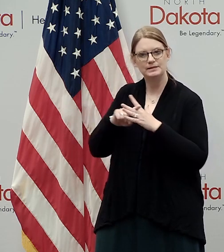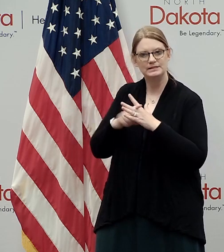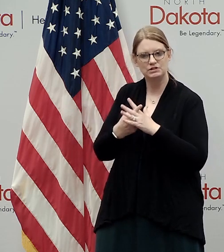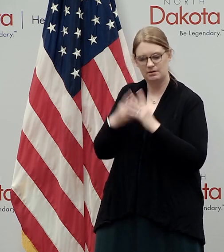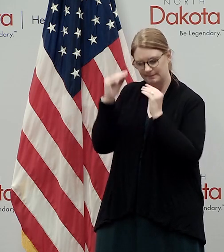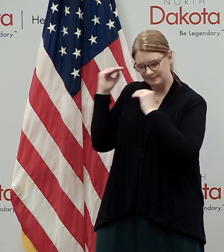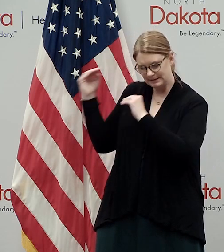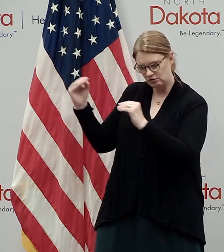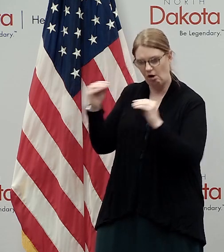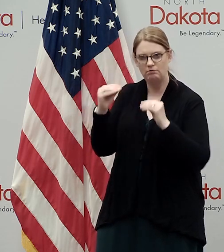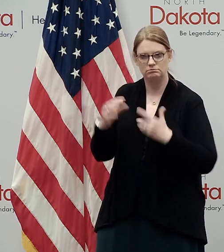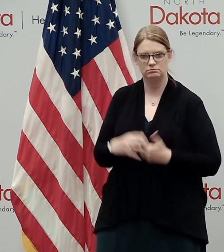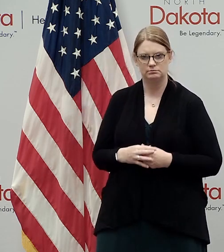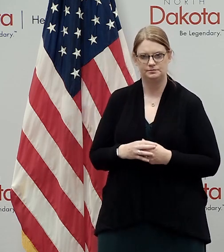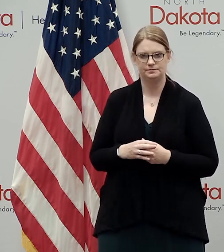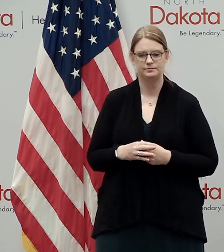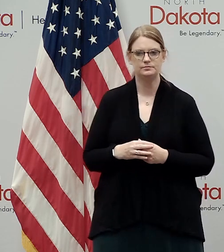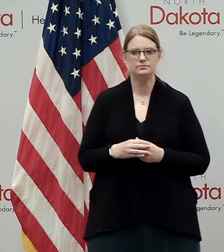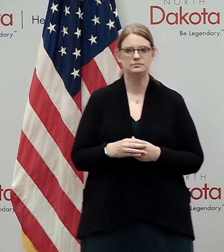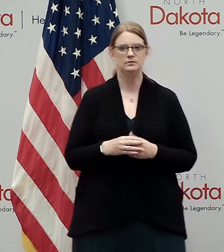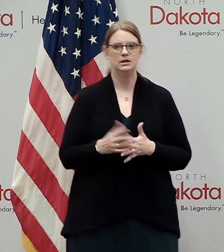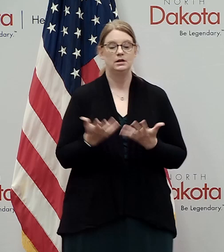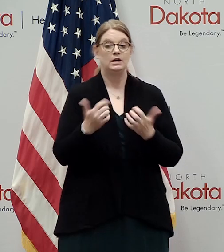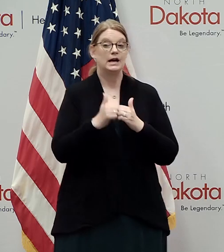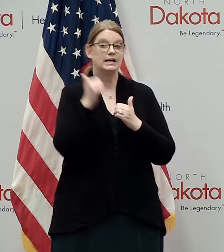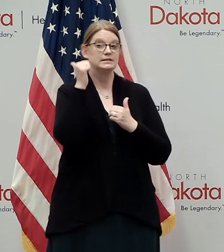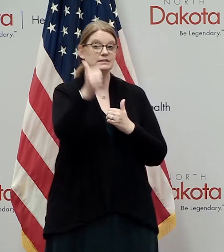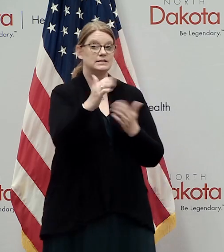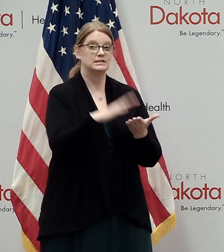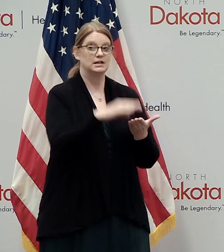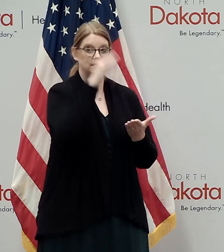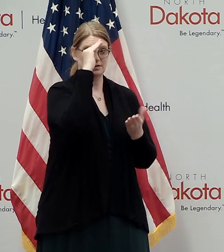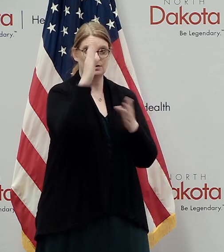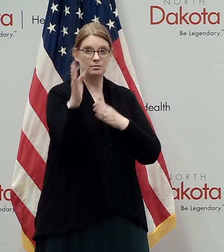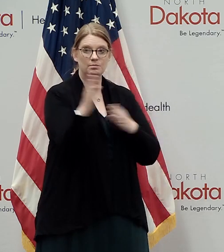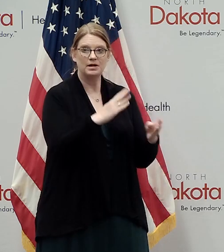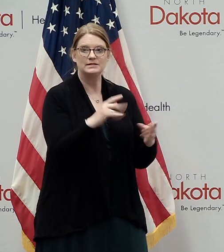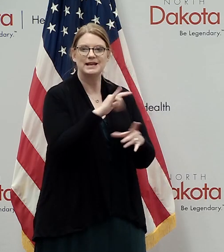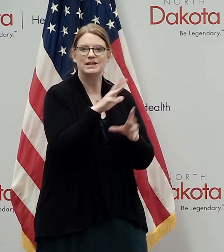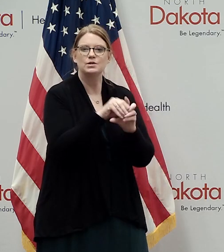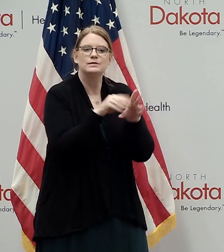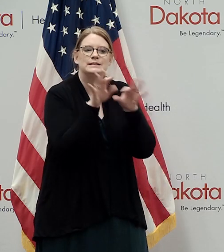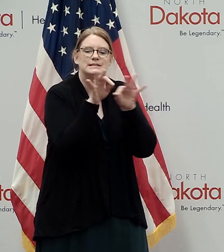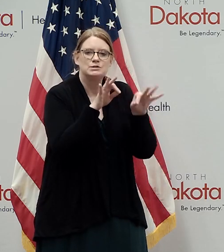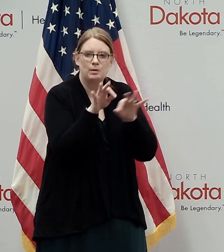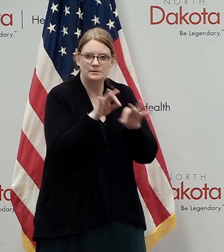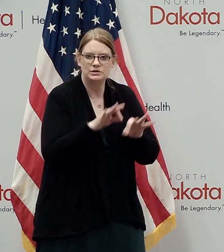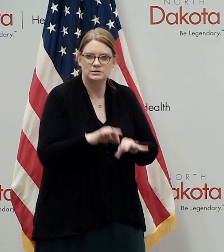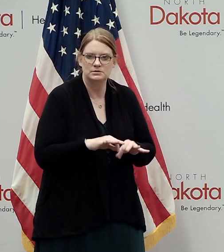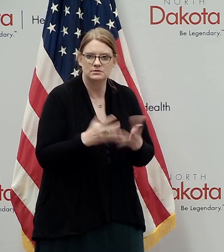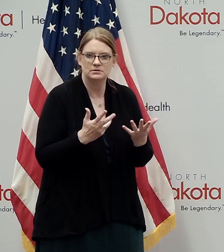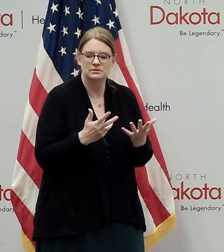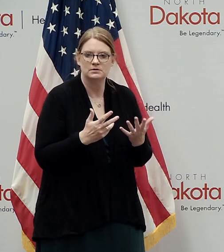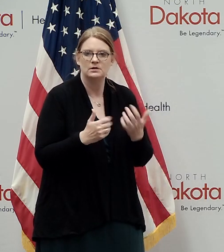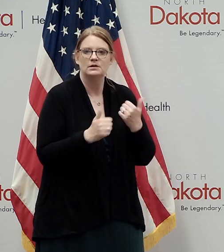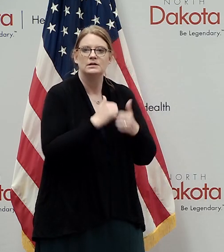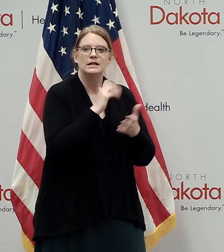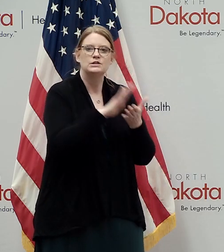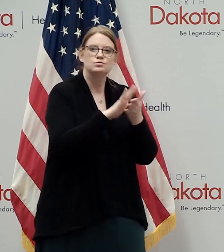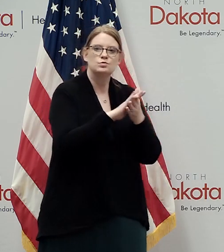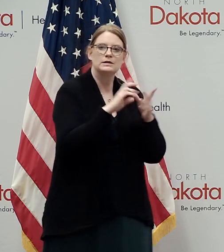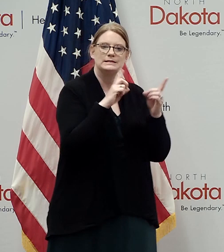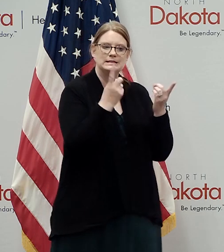taught. And distance learning plans must include descriptions of how each school district will have students